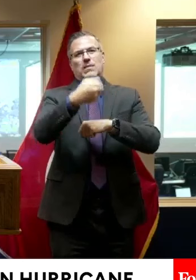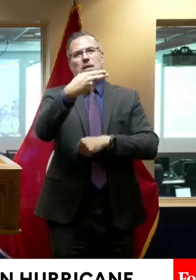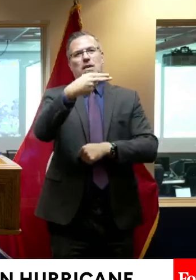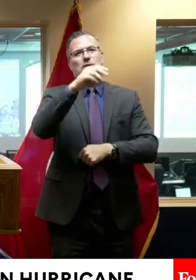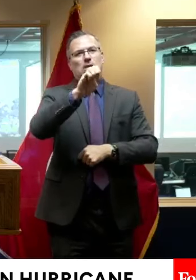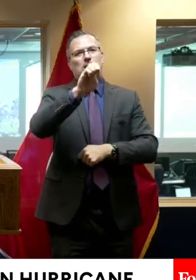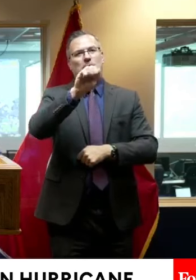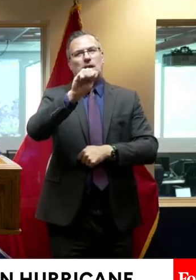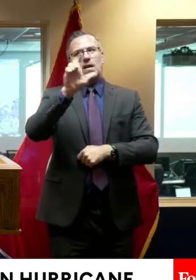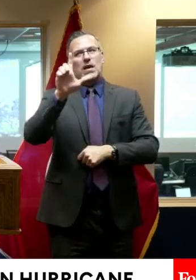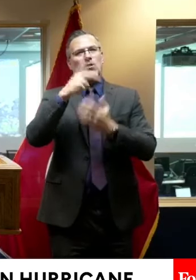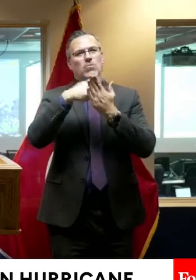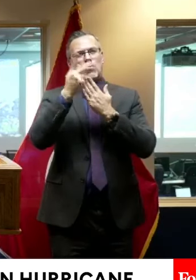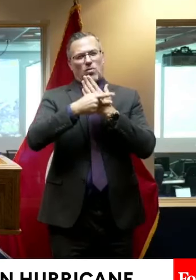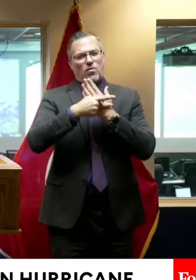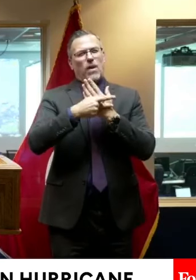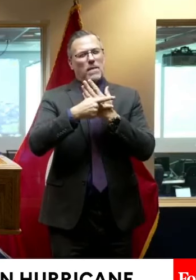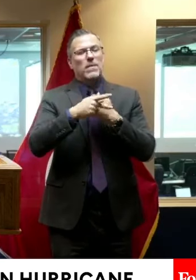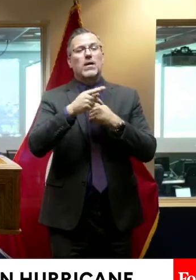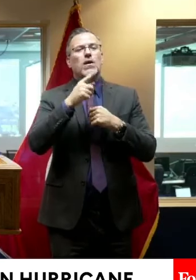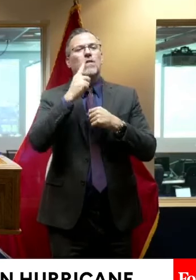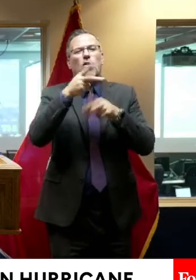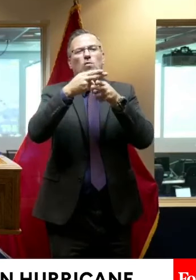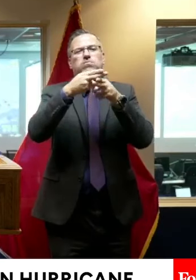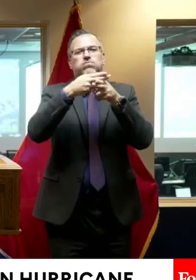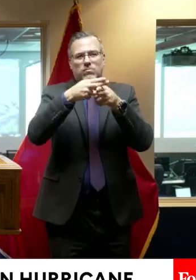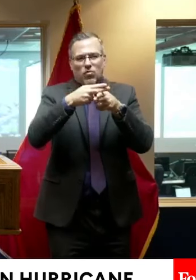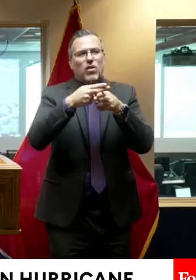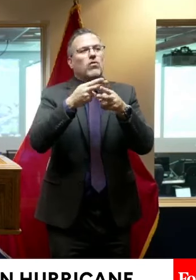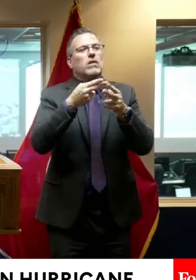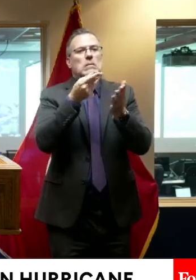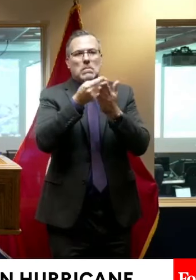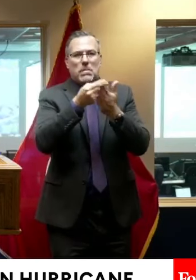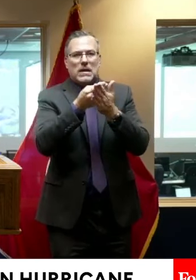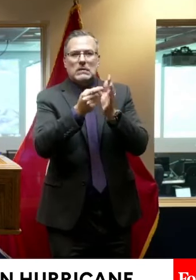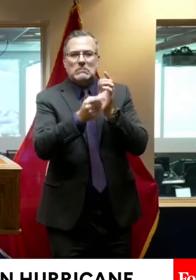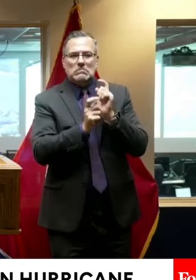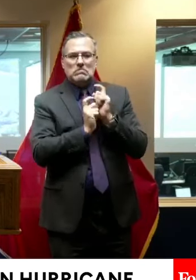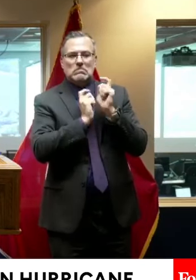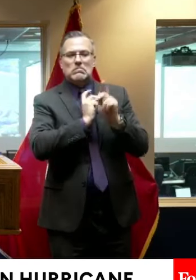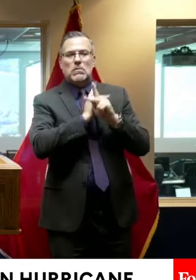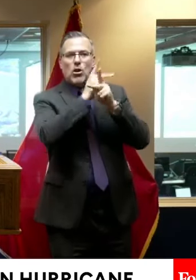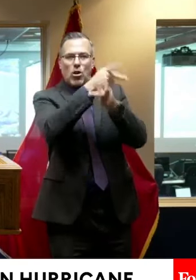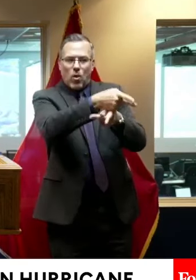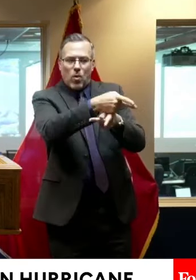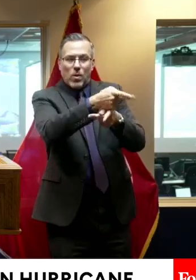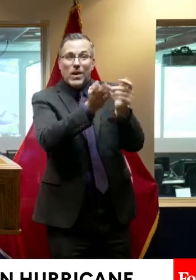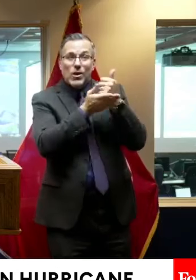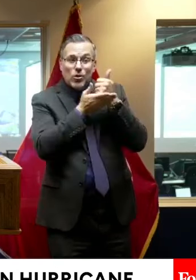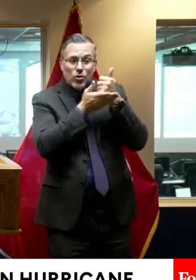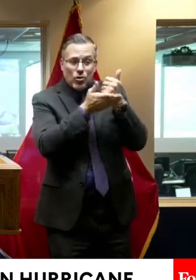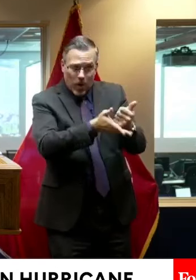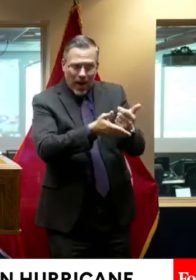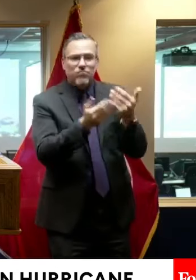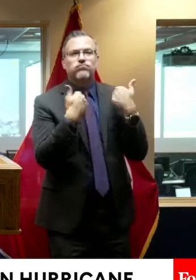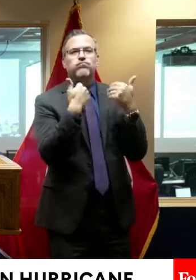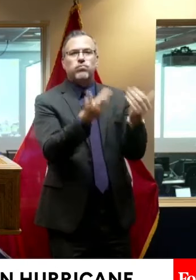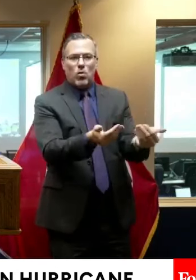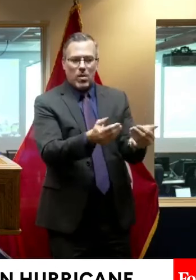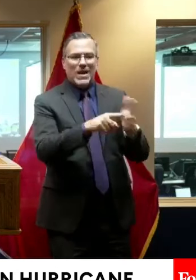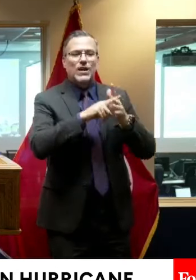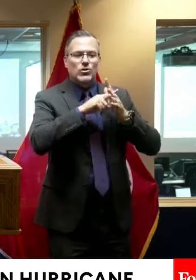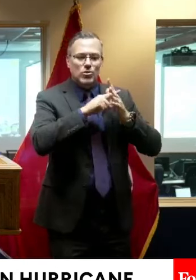is. It is the interim strategy for them to cross that fiscal bridge and get to the